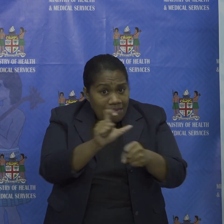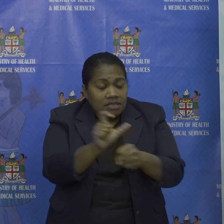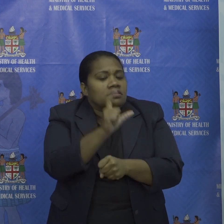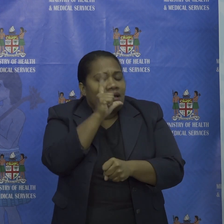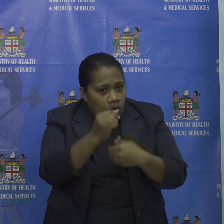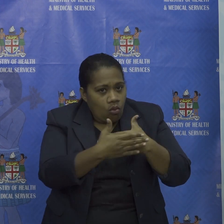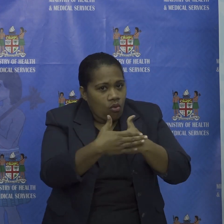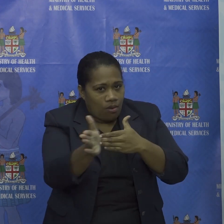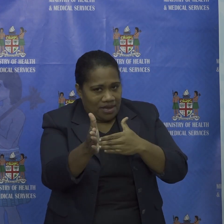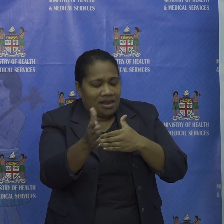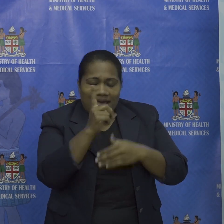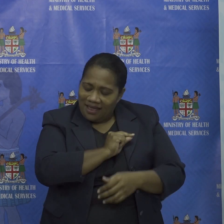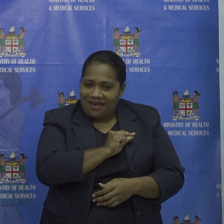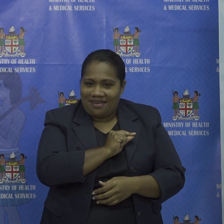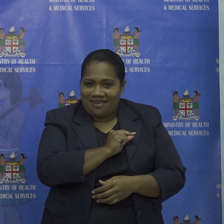open.